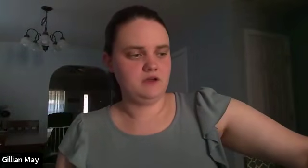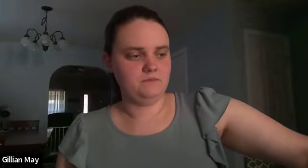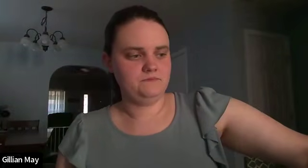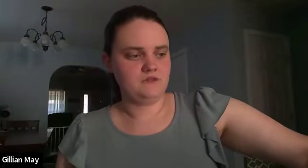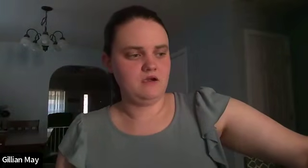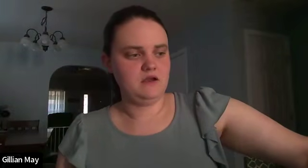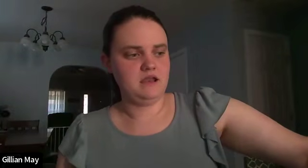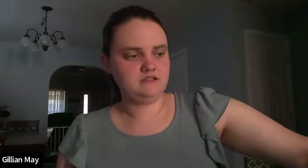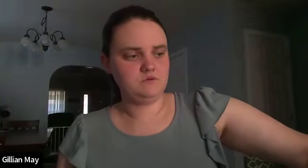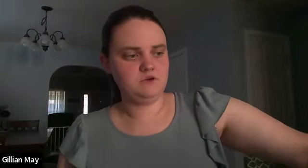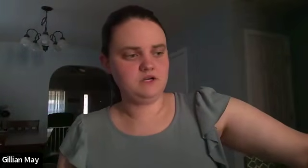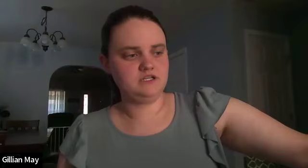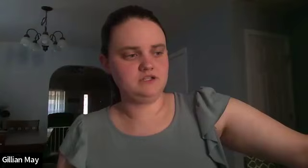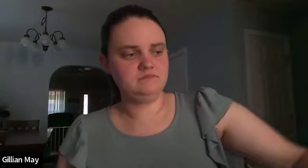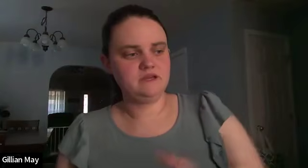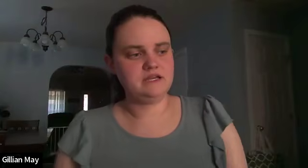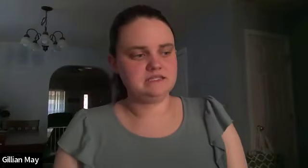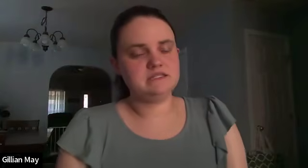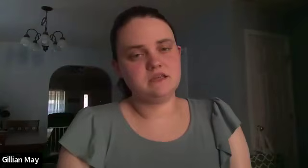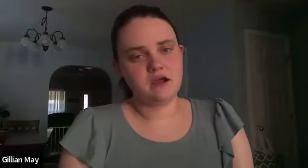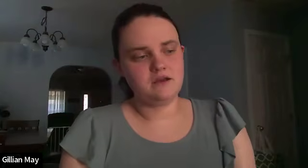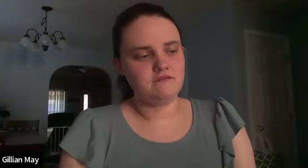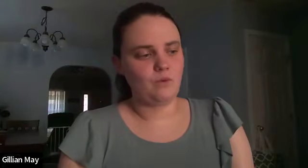So our next one we're going to do is the sign